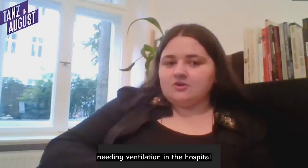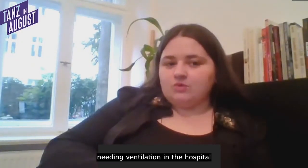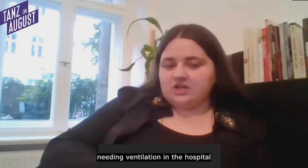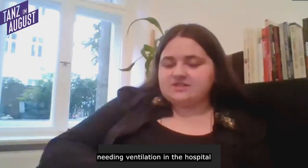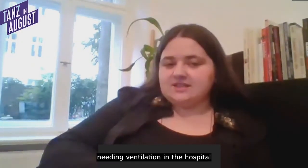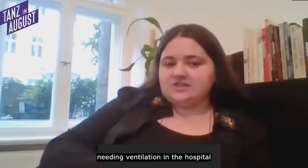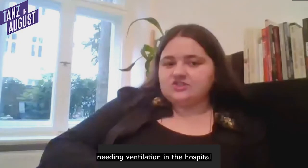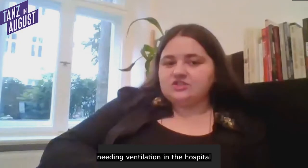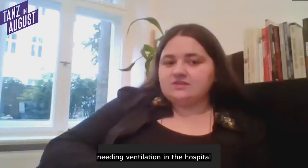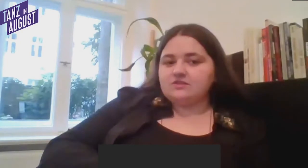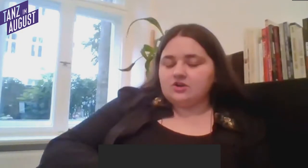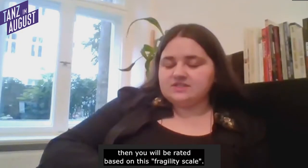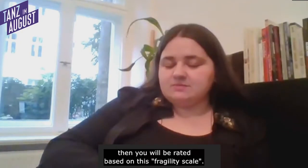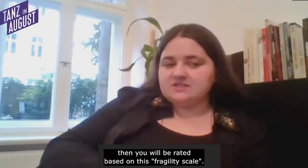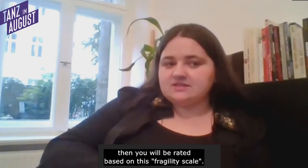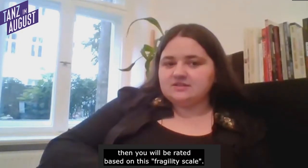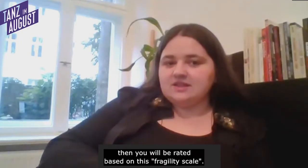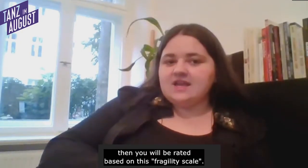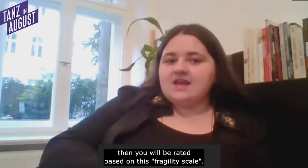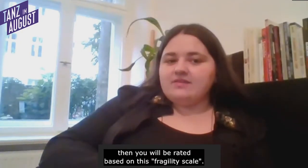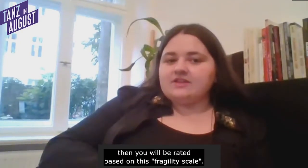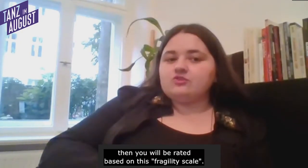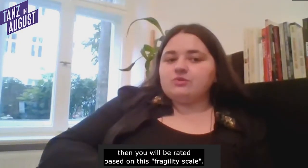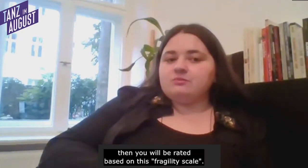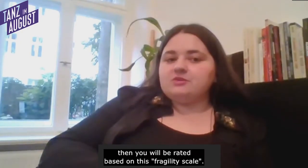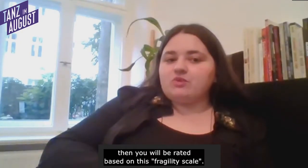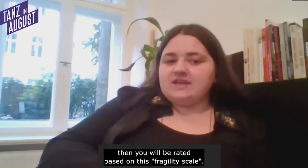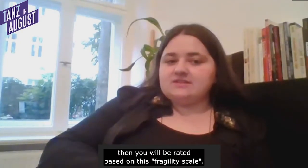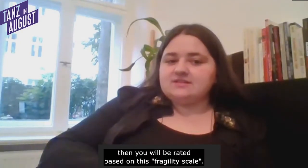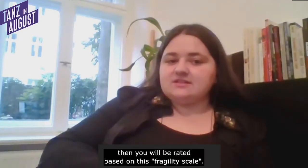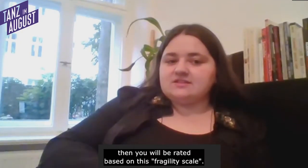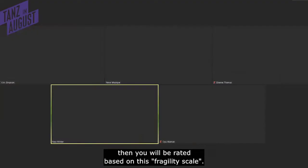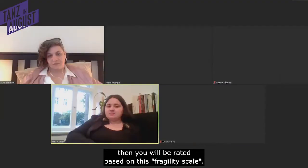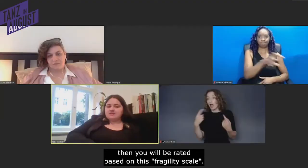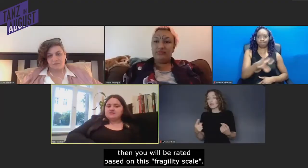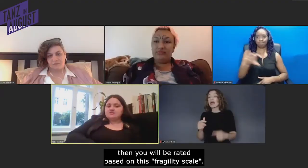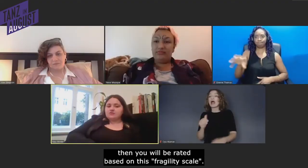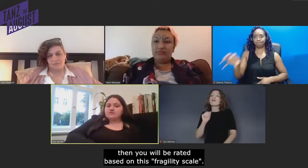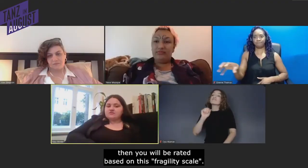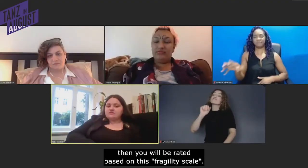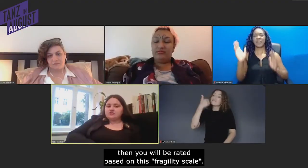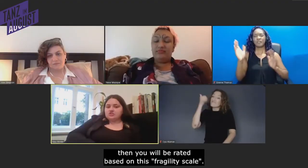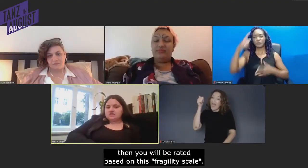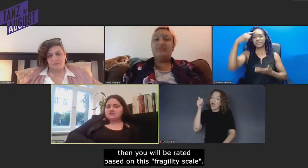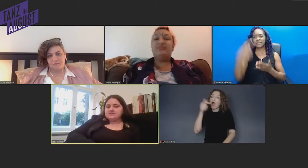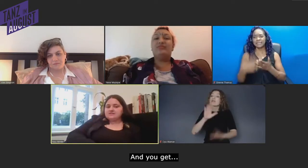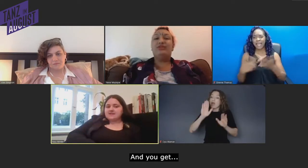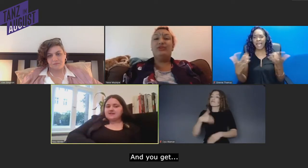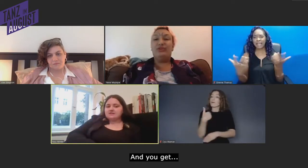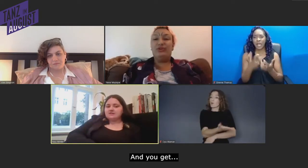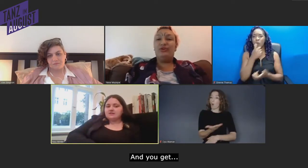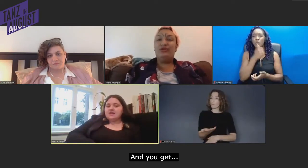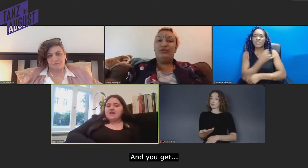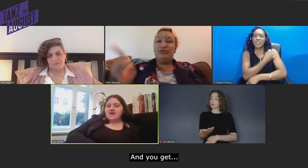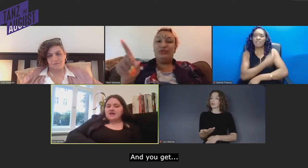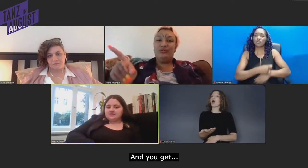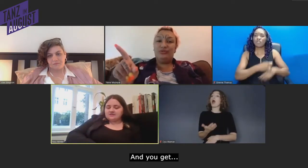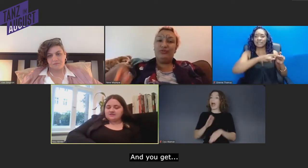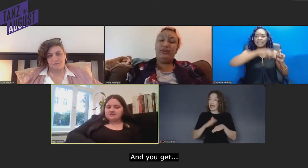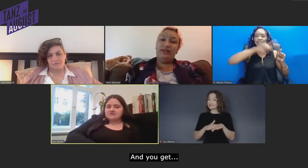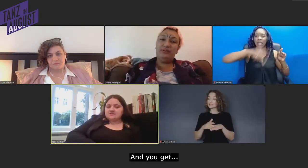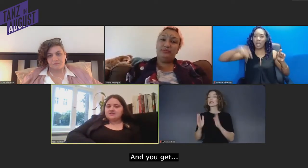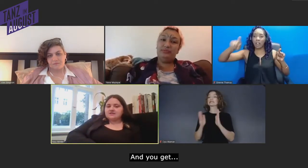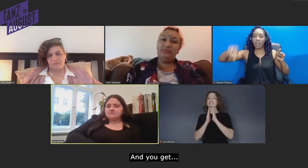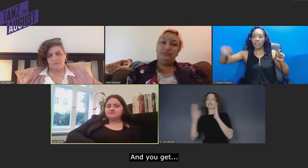needing ventilation in the hospital, then you will be rated based on this fragility scale,